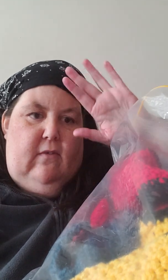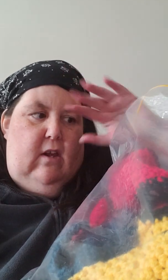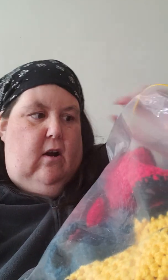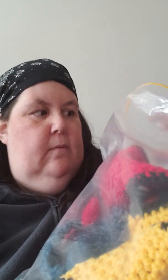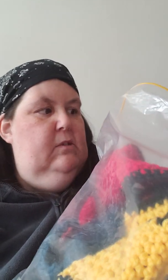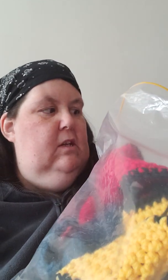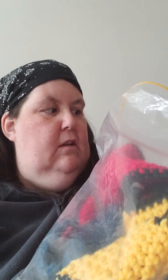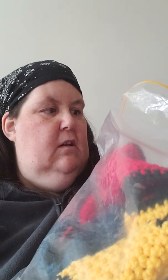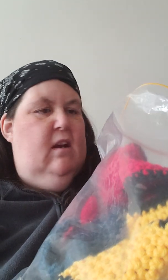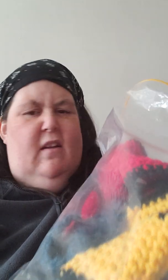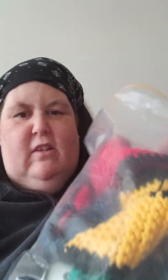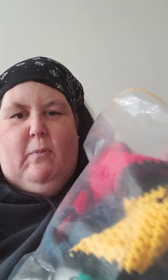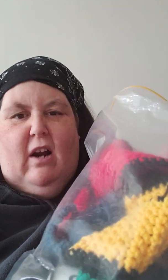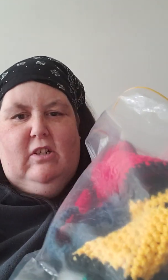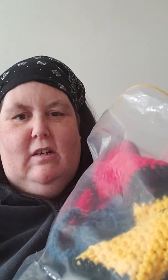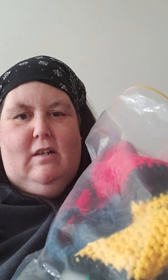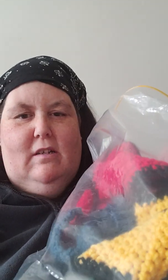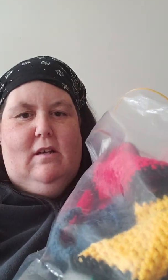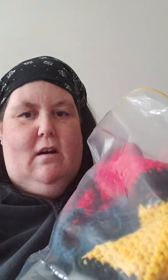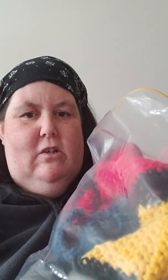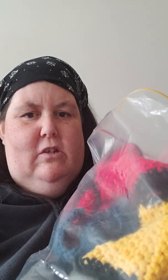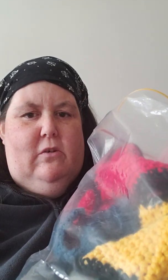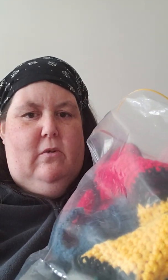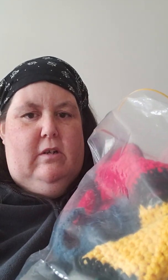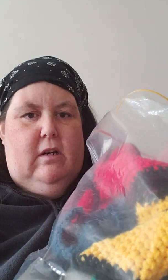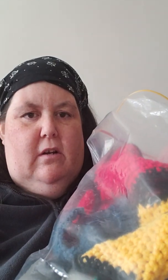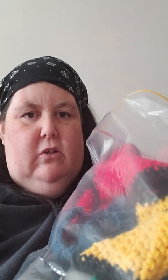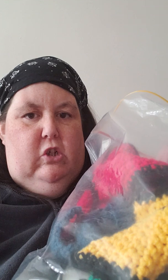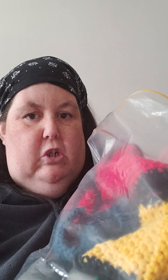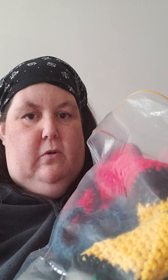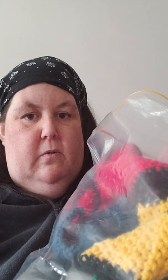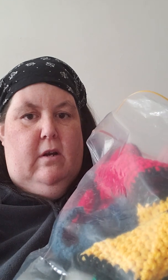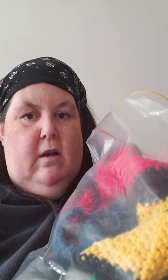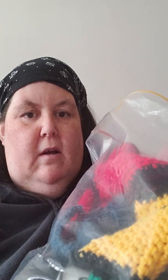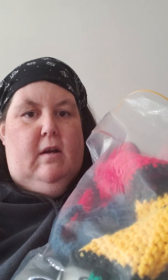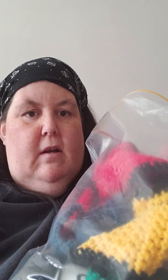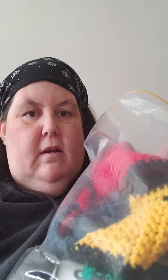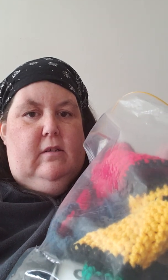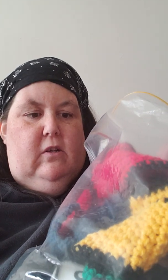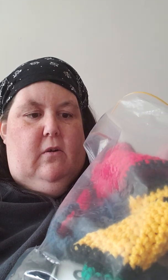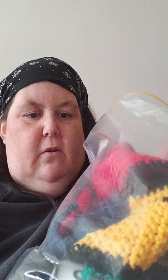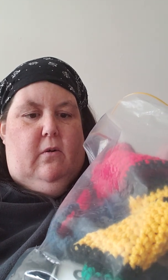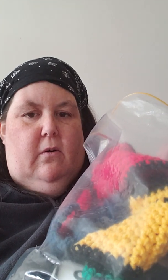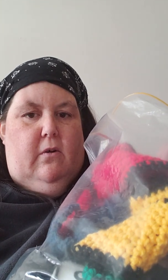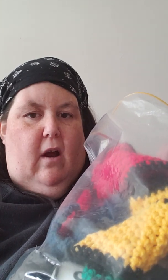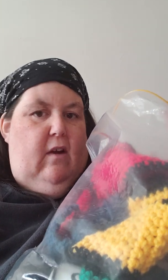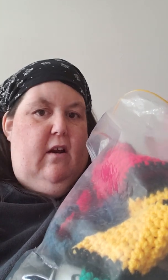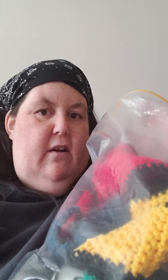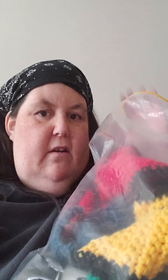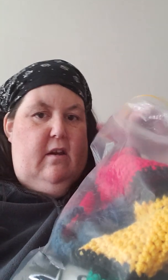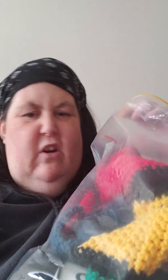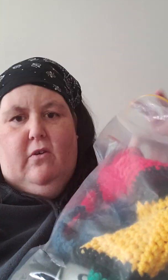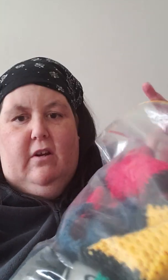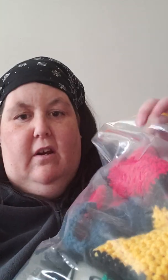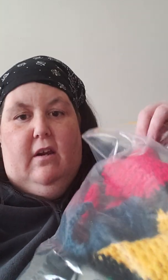and the arms. And this project is not due until June. So I've got, you